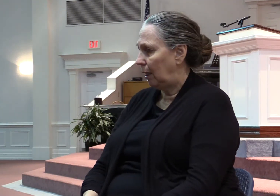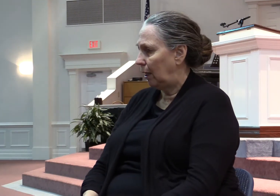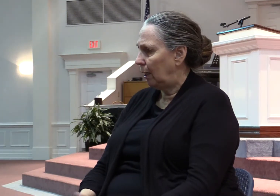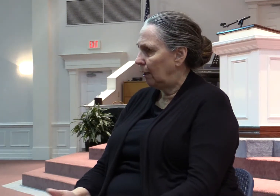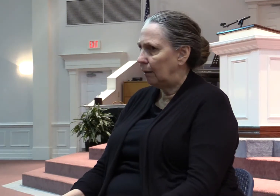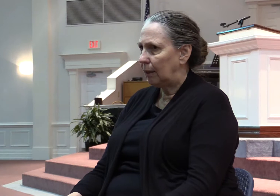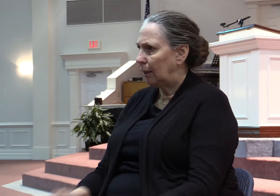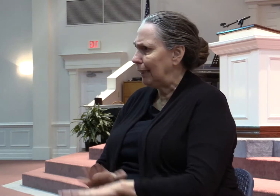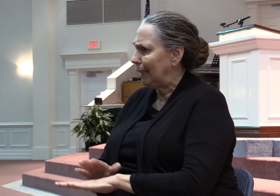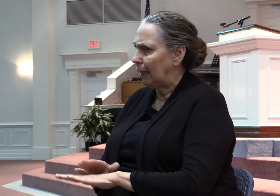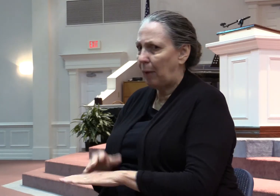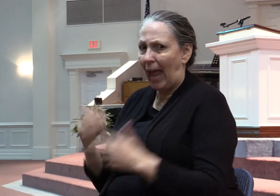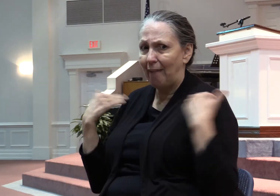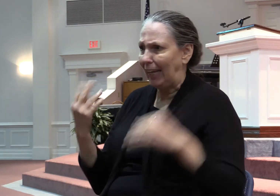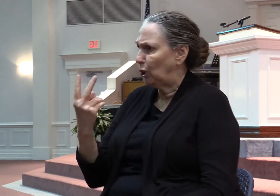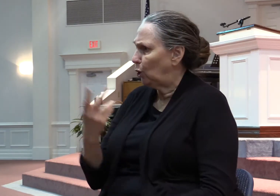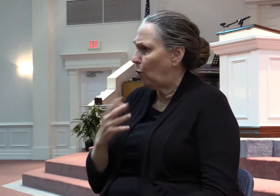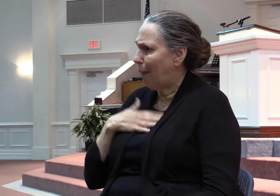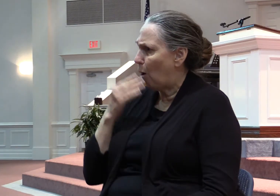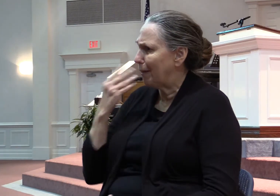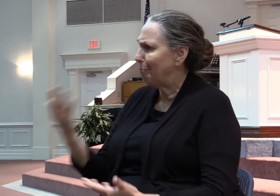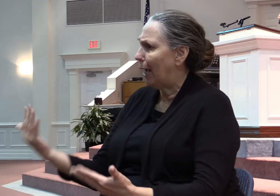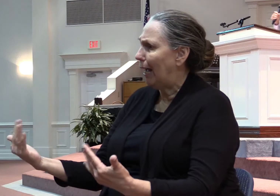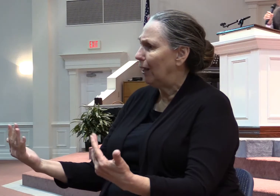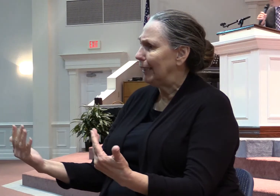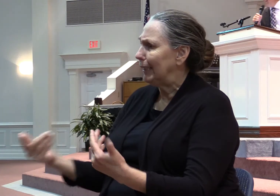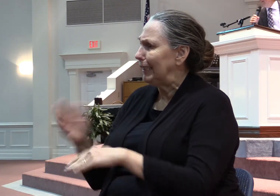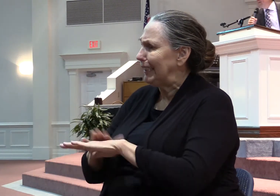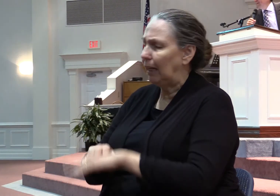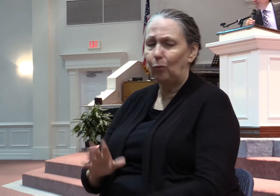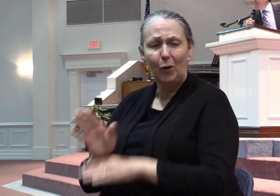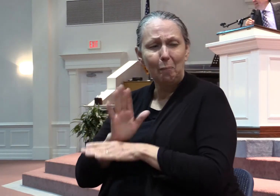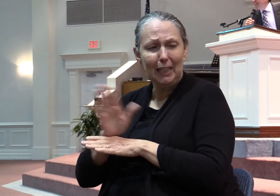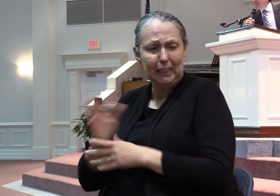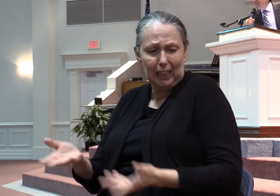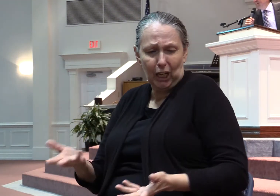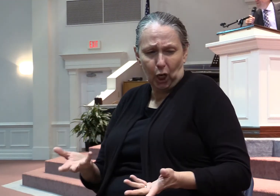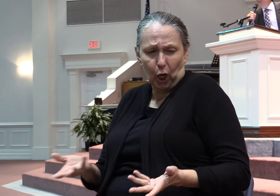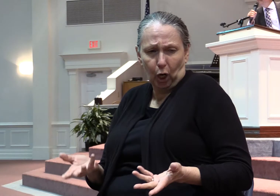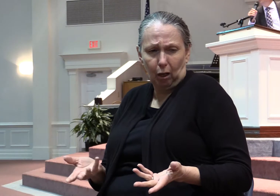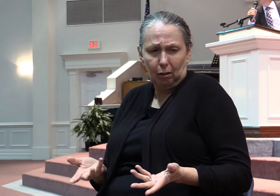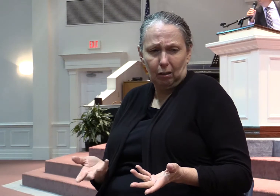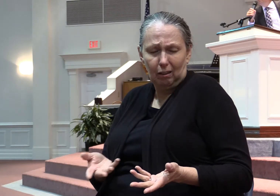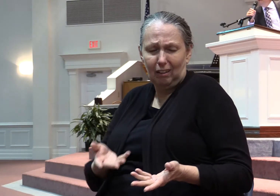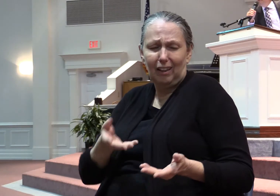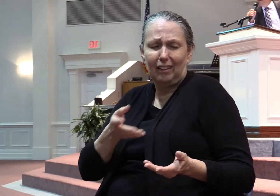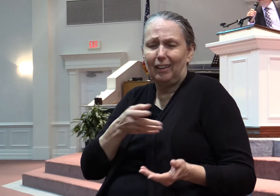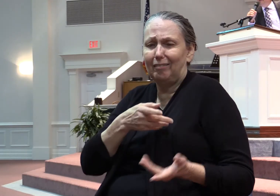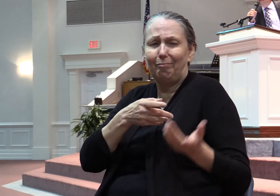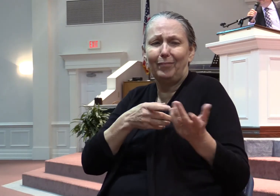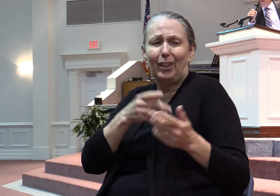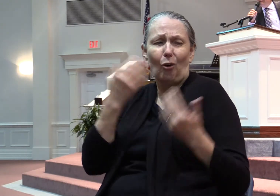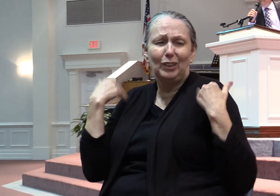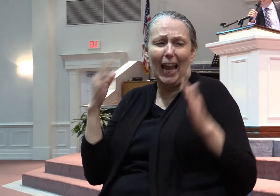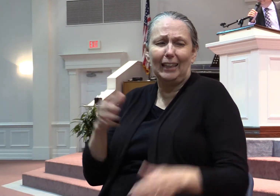at them. Said, Lot, we've got business here. Don't let those old people that